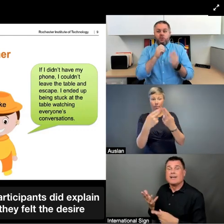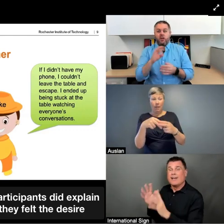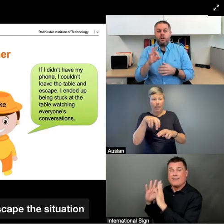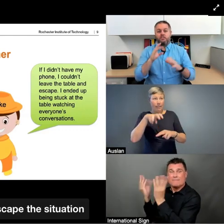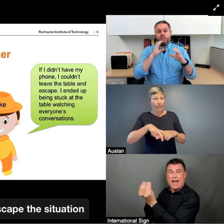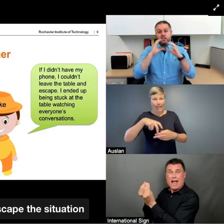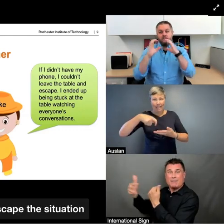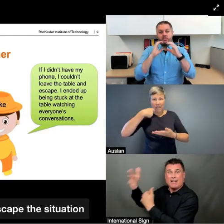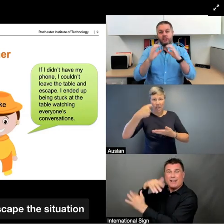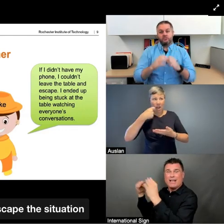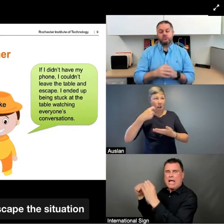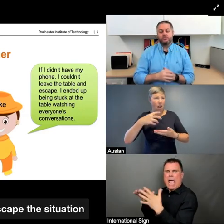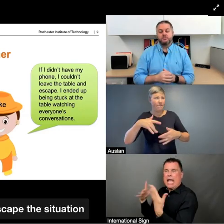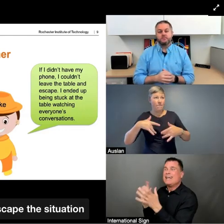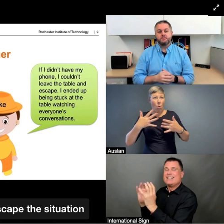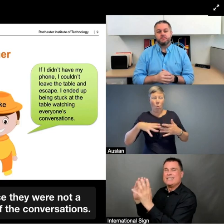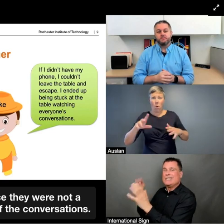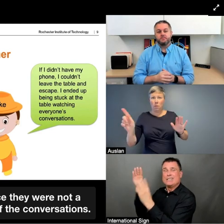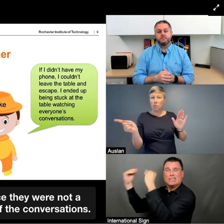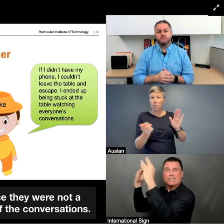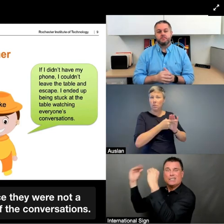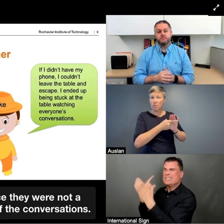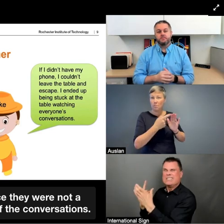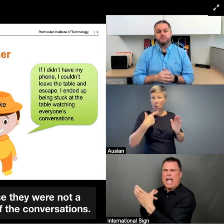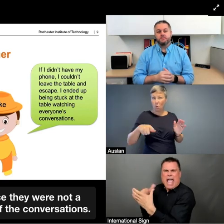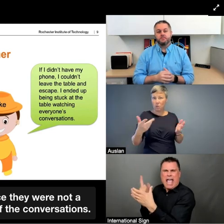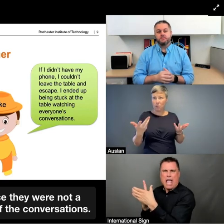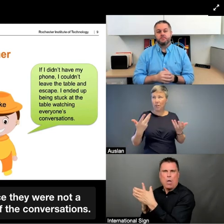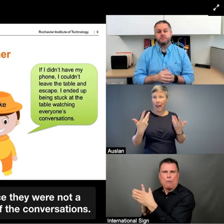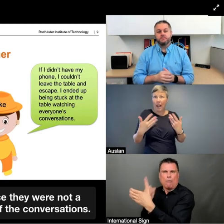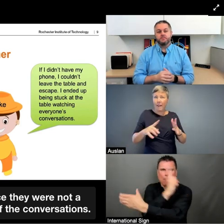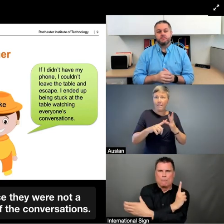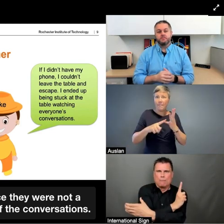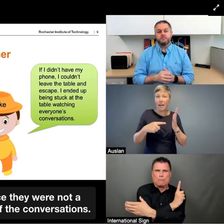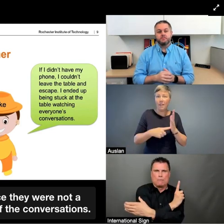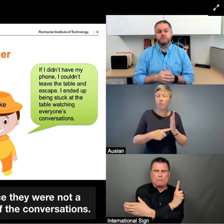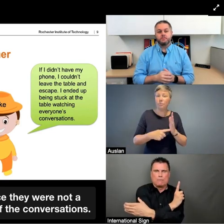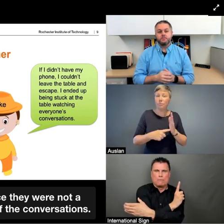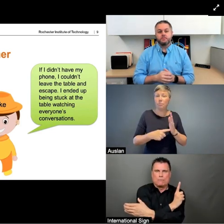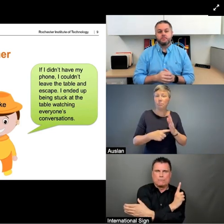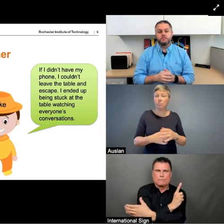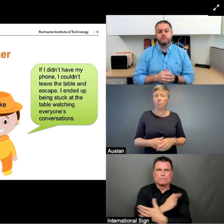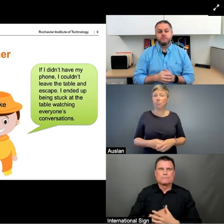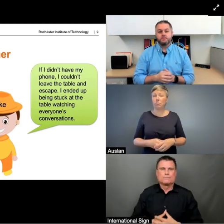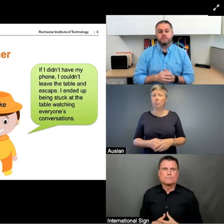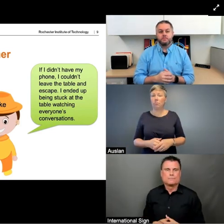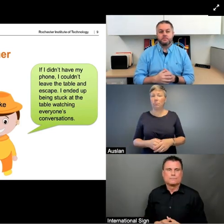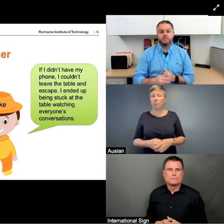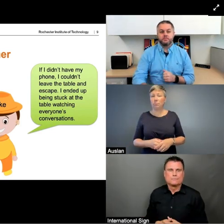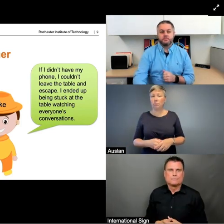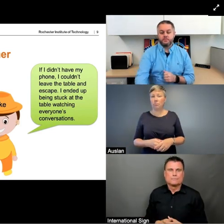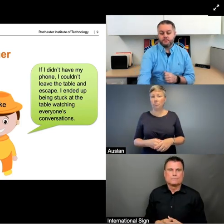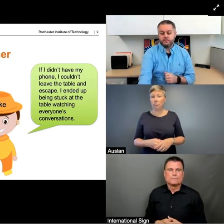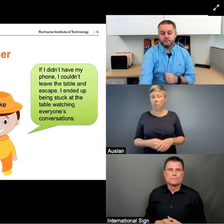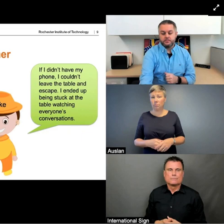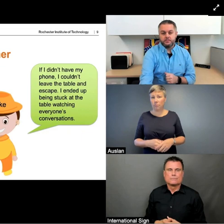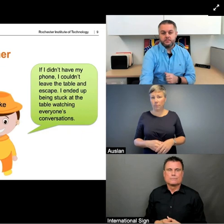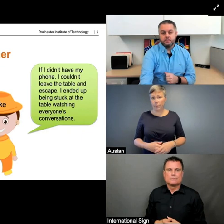the desire to escape the situation since they were not a part of the conversations.